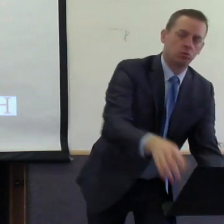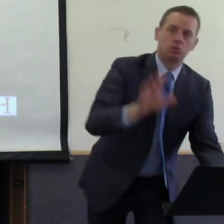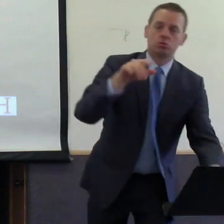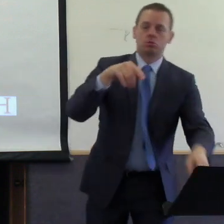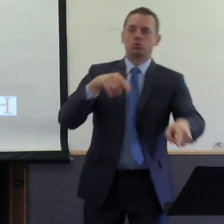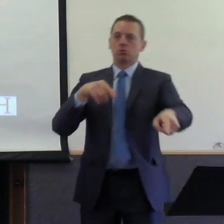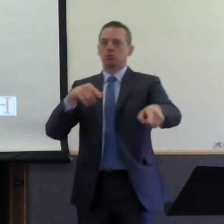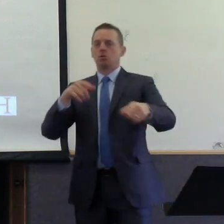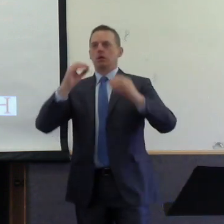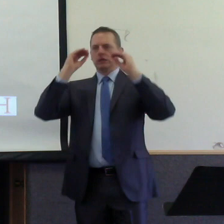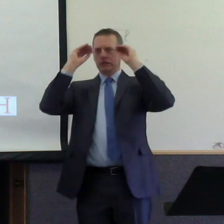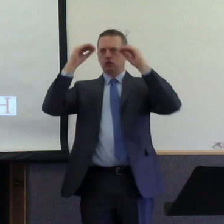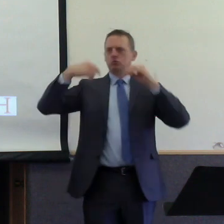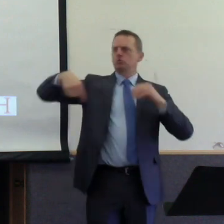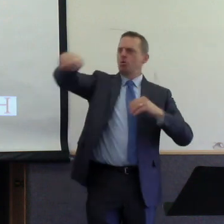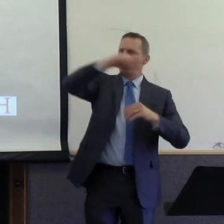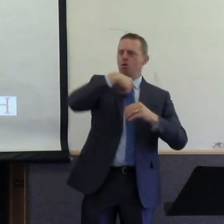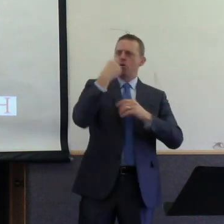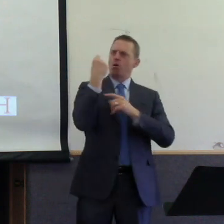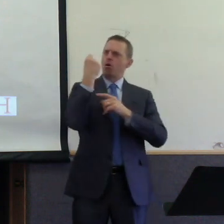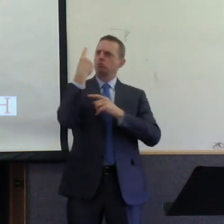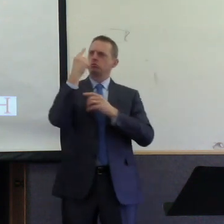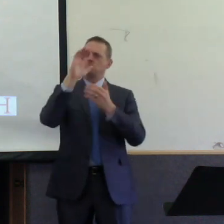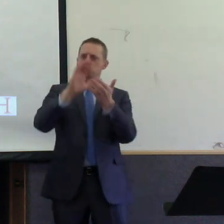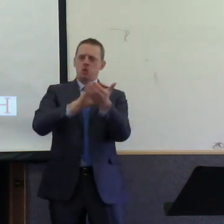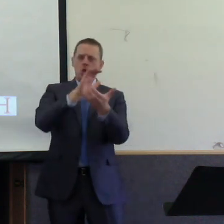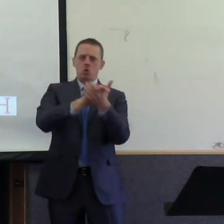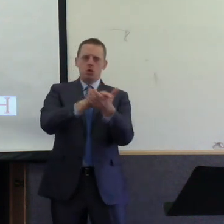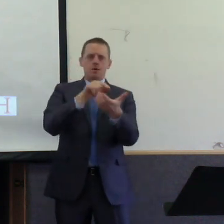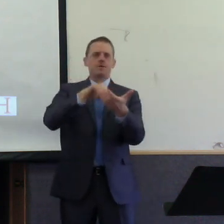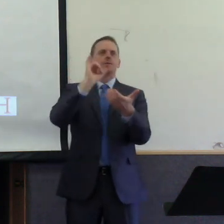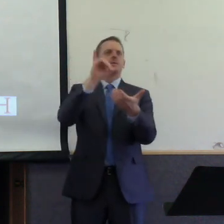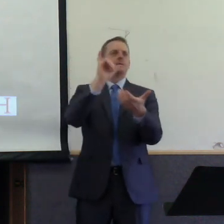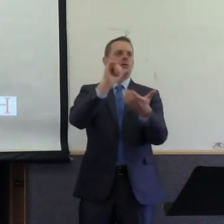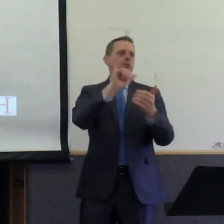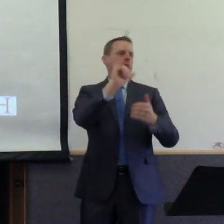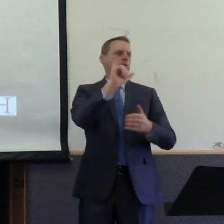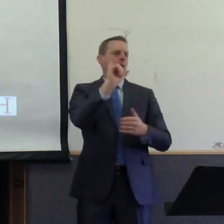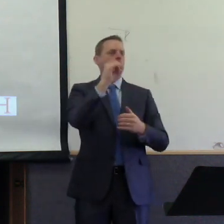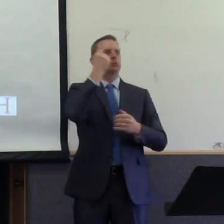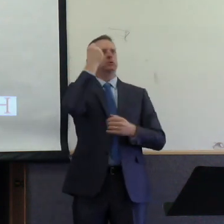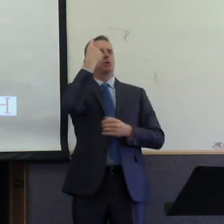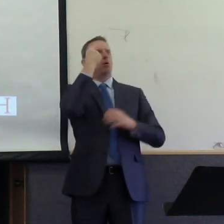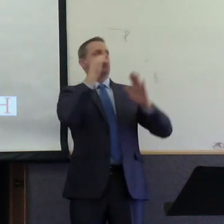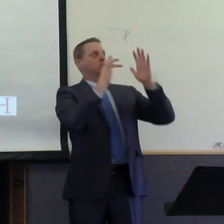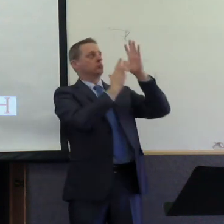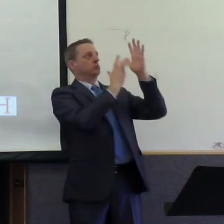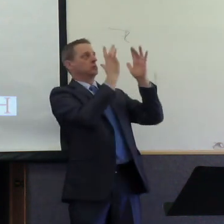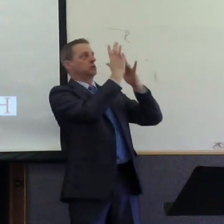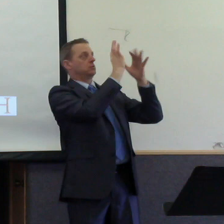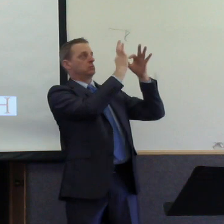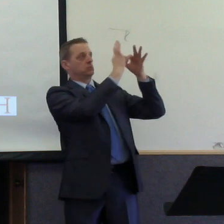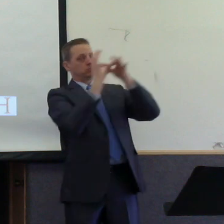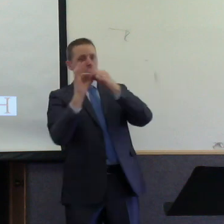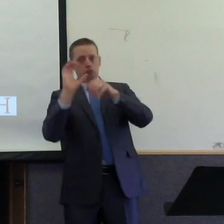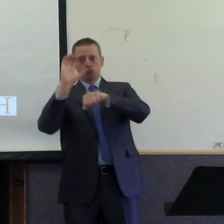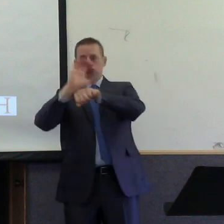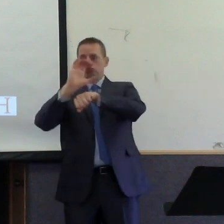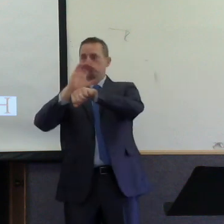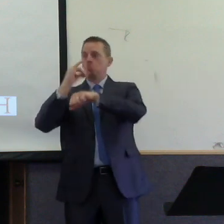And this scripture that tells us all about marriage, and we're working there. Just like